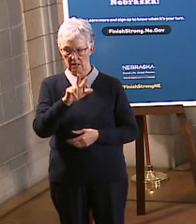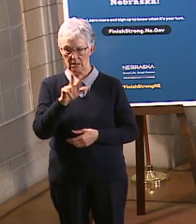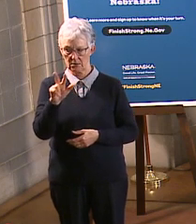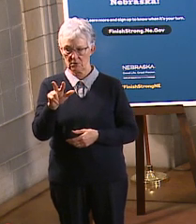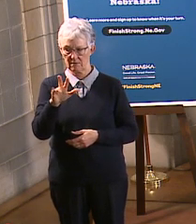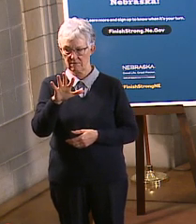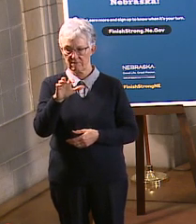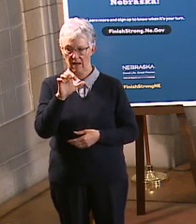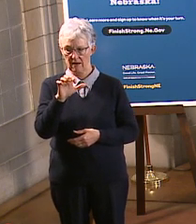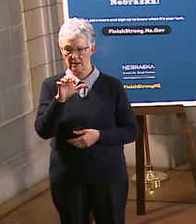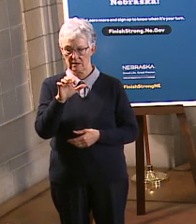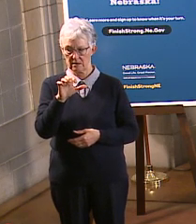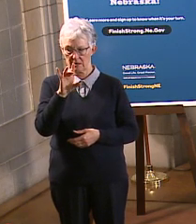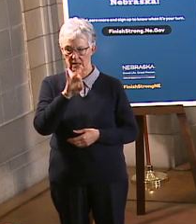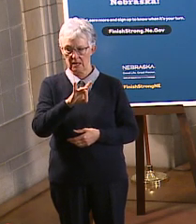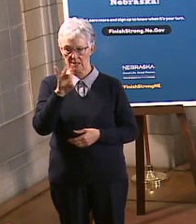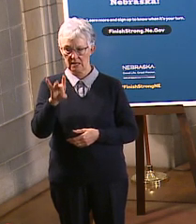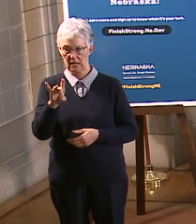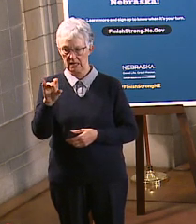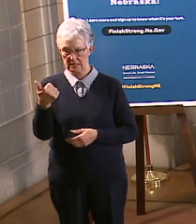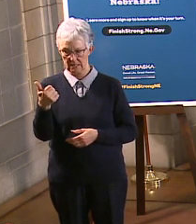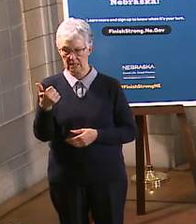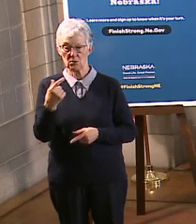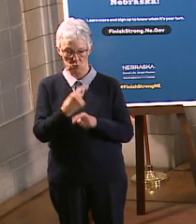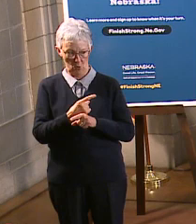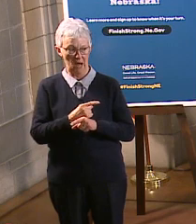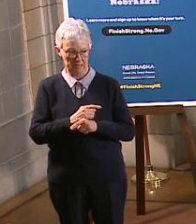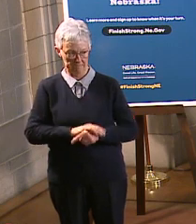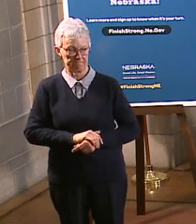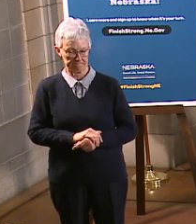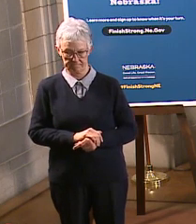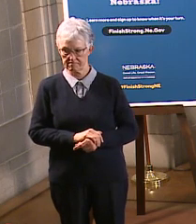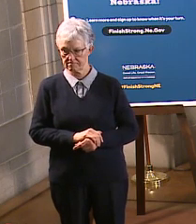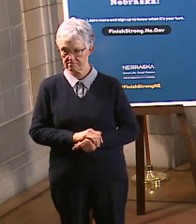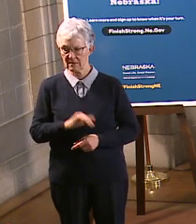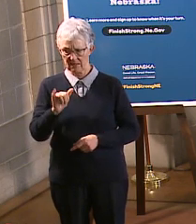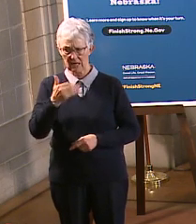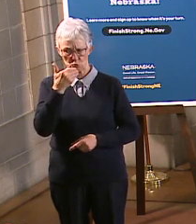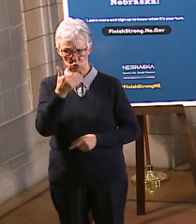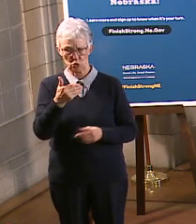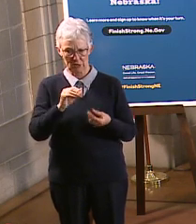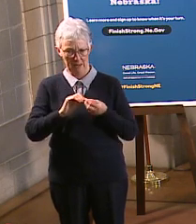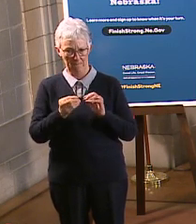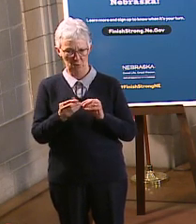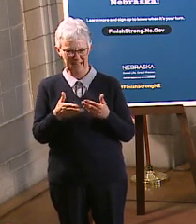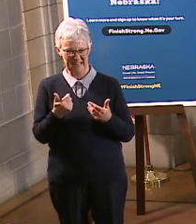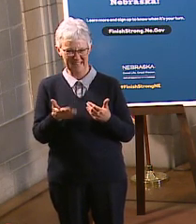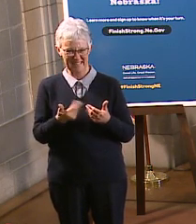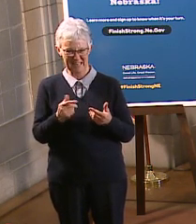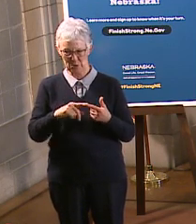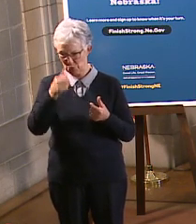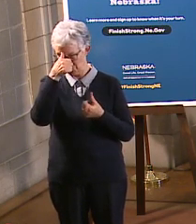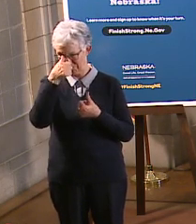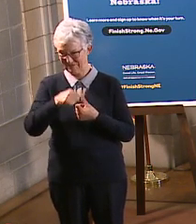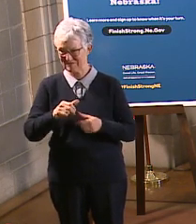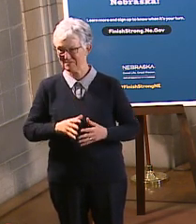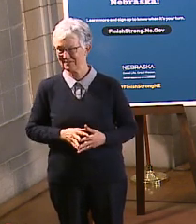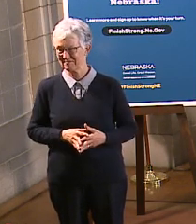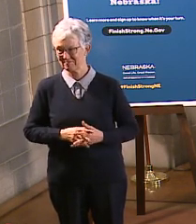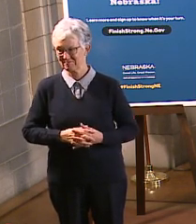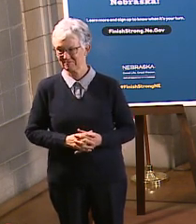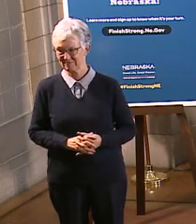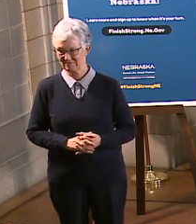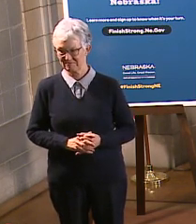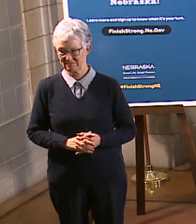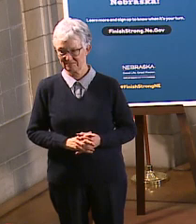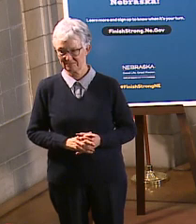1-833-500-8810, is that what was it? That was the number? Yep. That's a good number. That's an easier number to remember, so